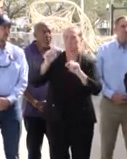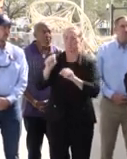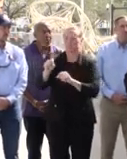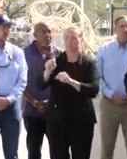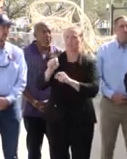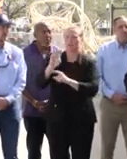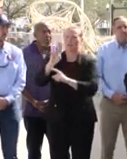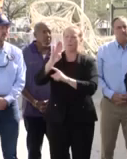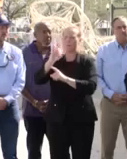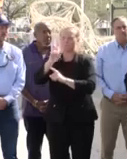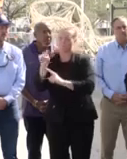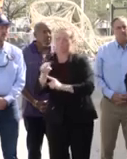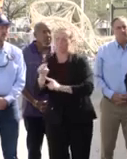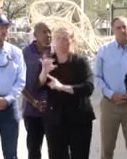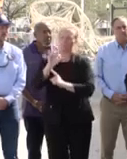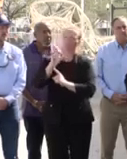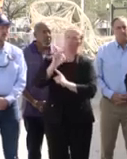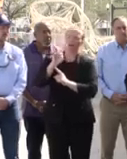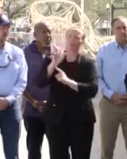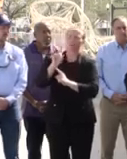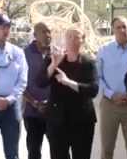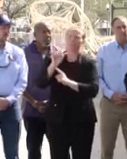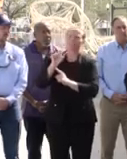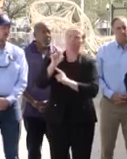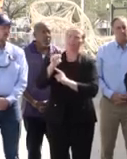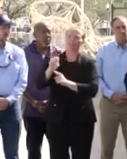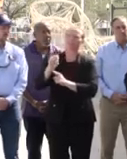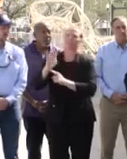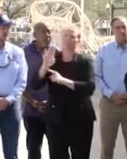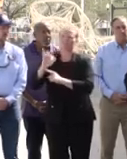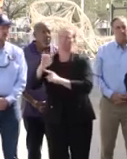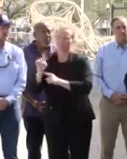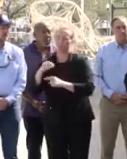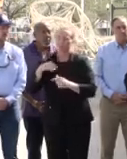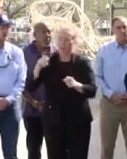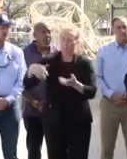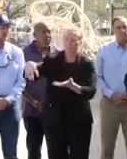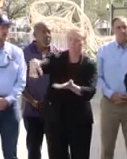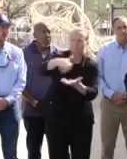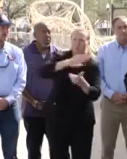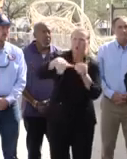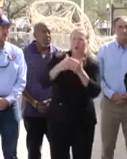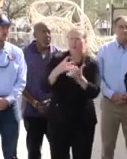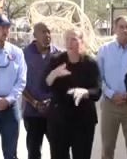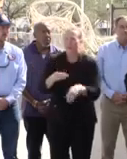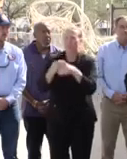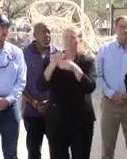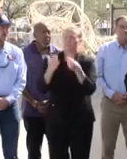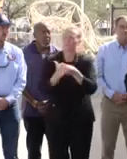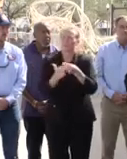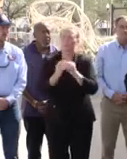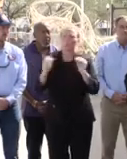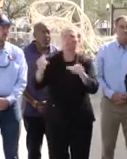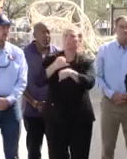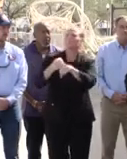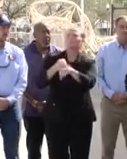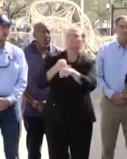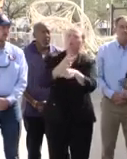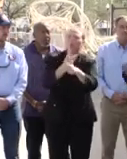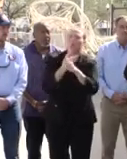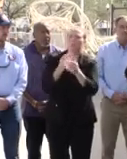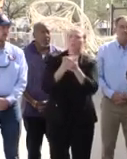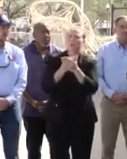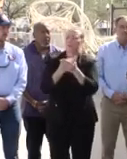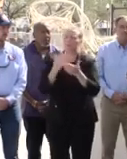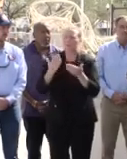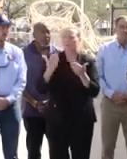floridadisaster.biz. We've also activated additional money for no-interest loans for businesses who may need a cash infusion. So we